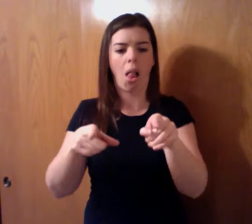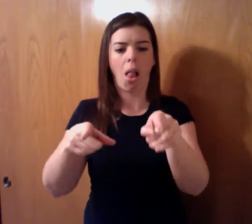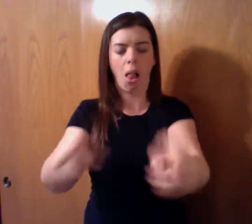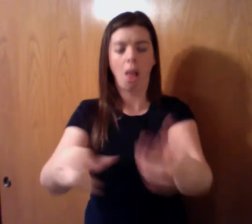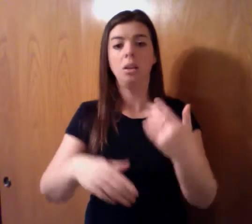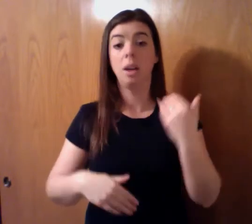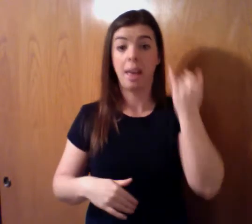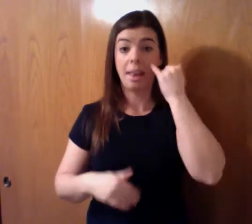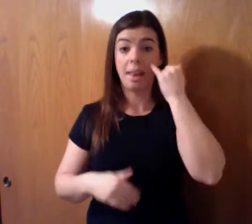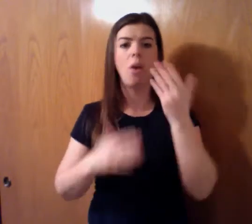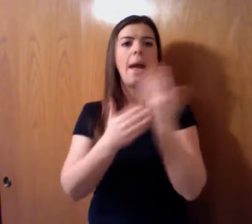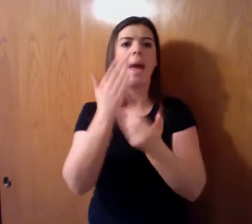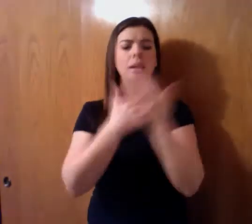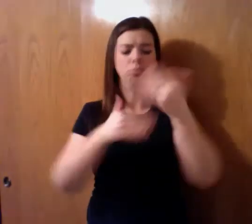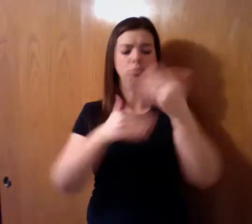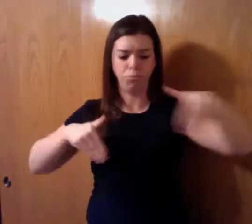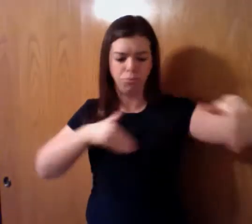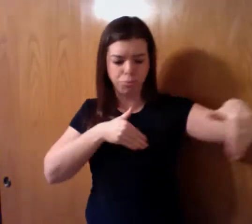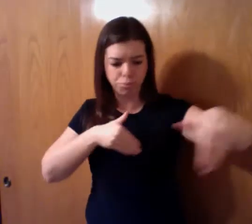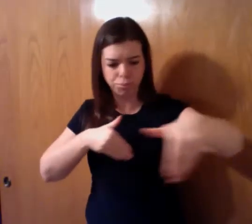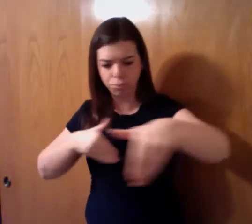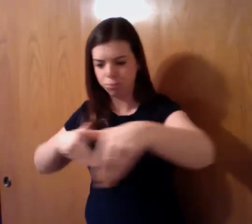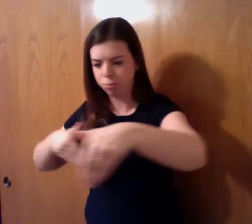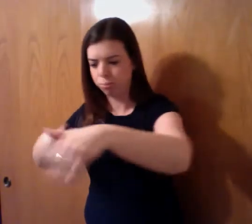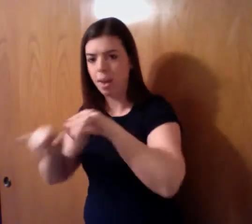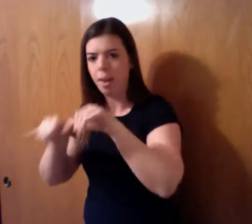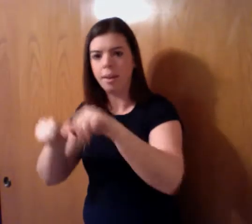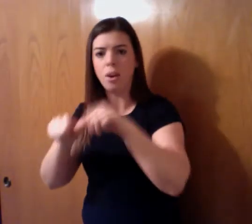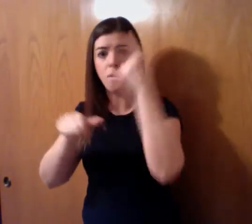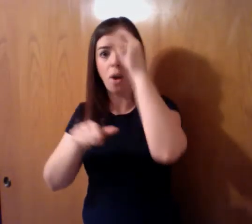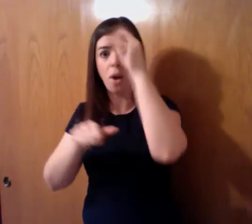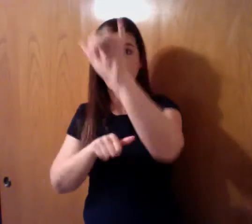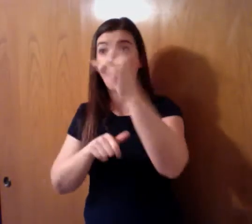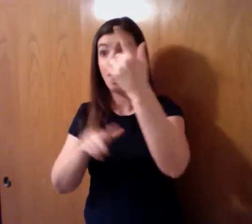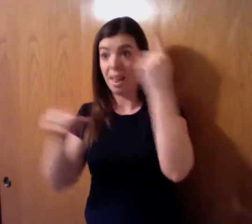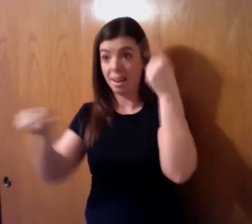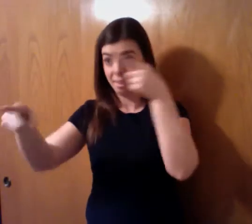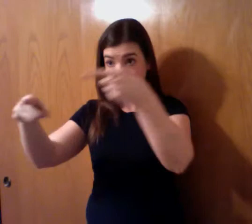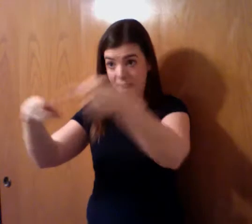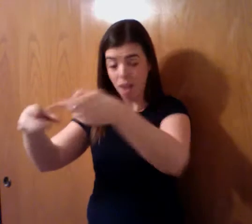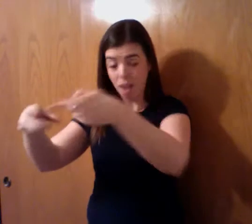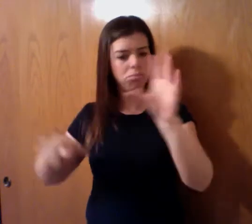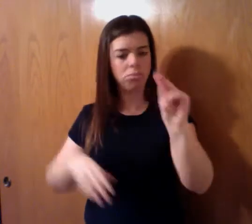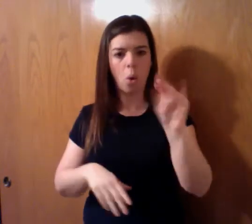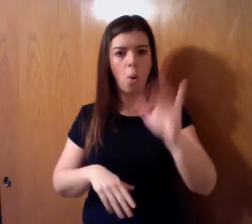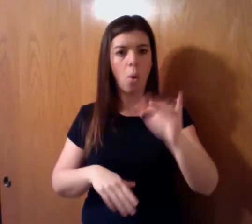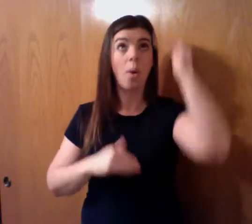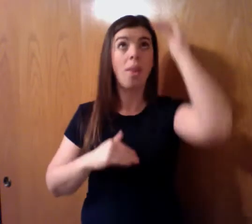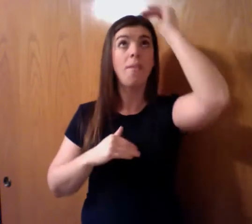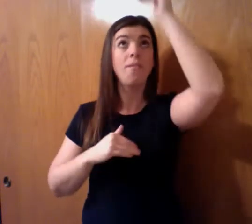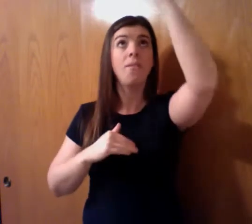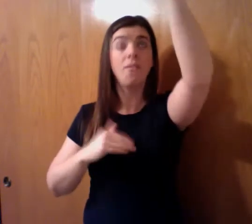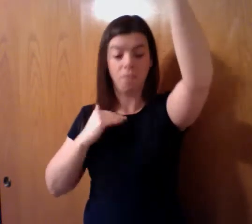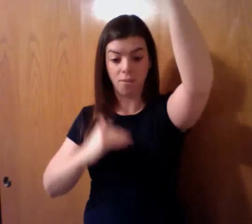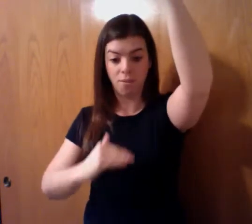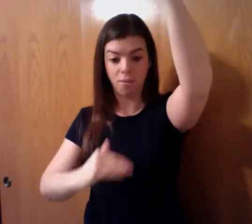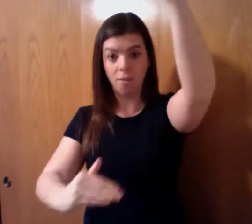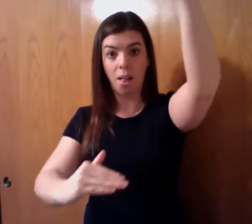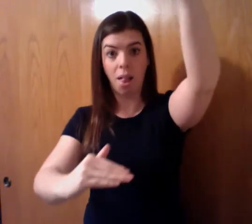other? Not if you continue that line. Does the ceiling ever meet the floor? Hope not. Not in this room.